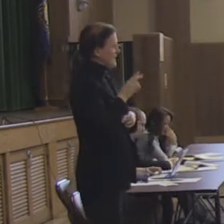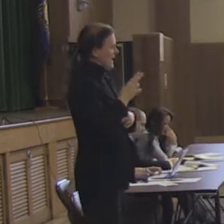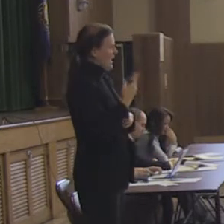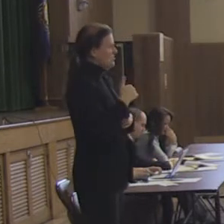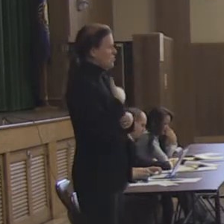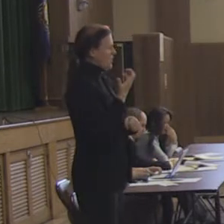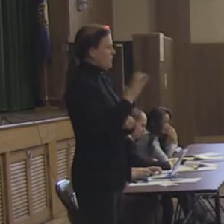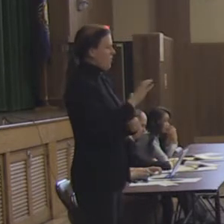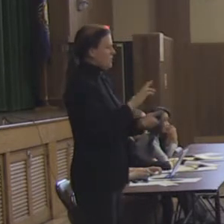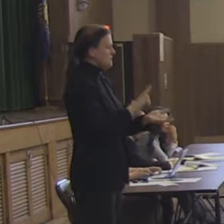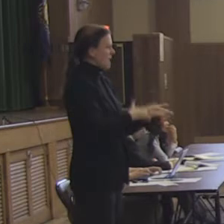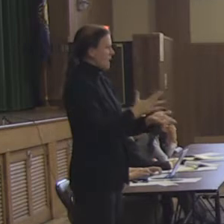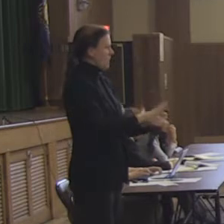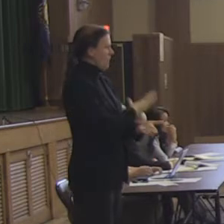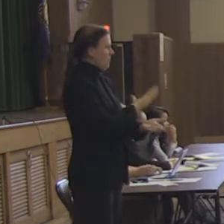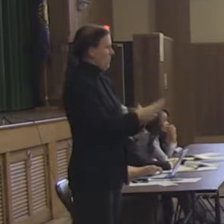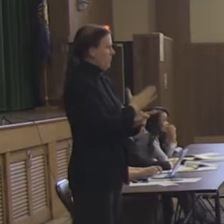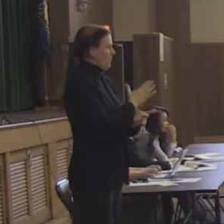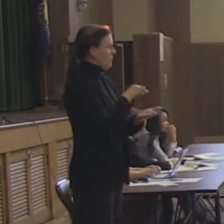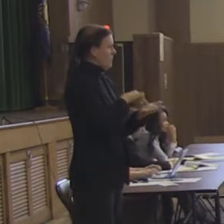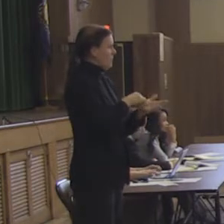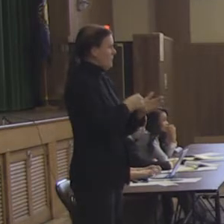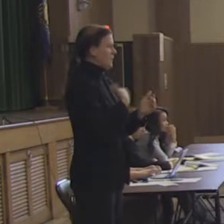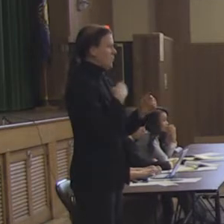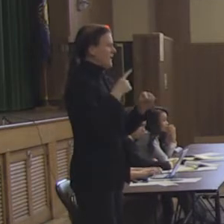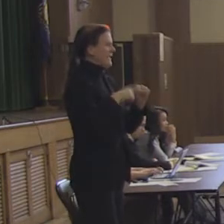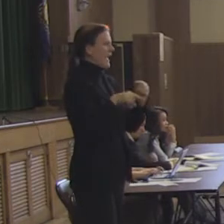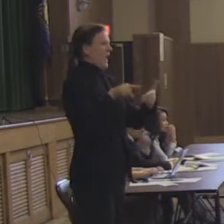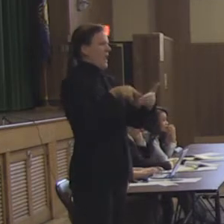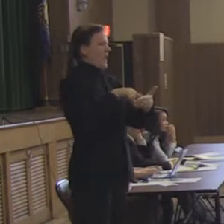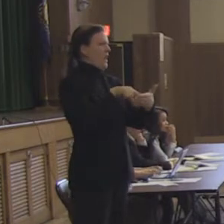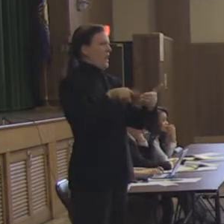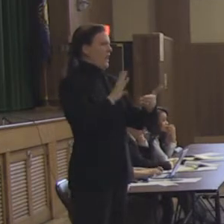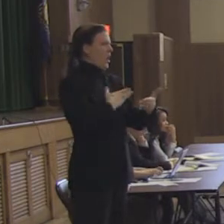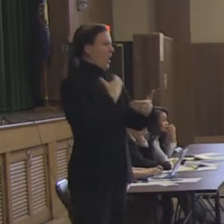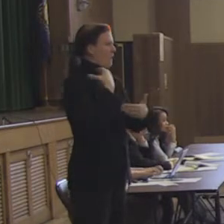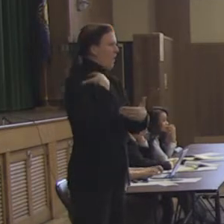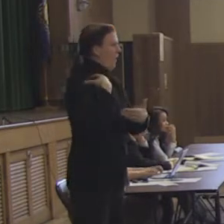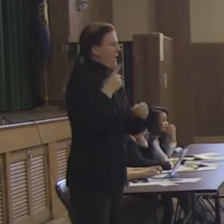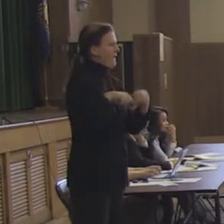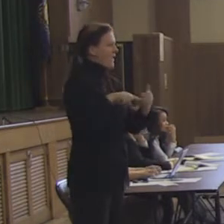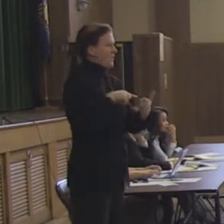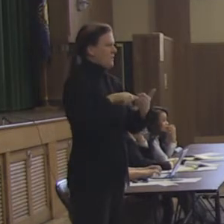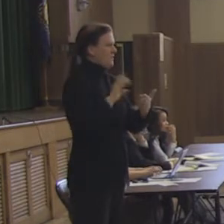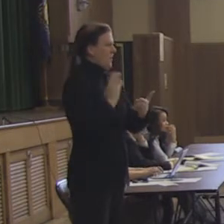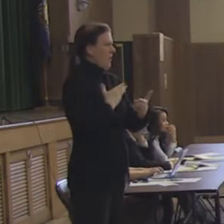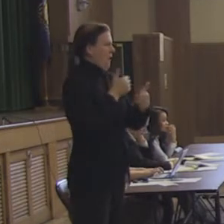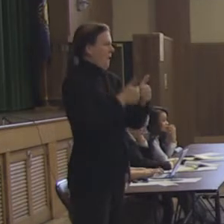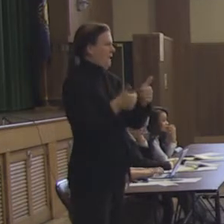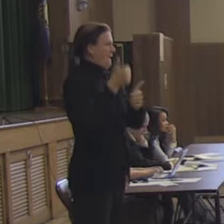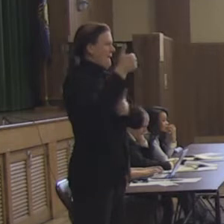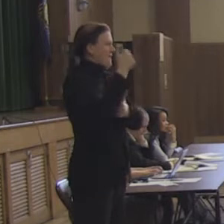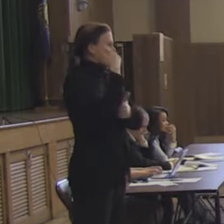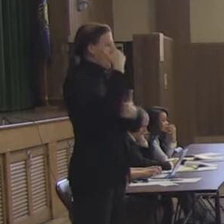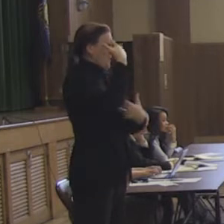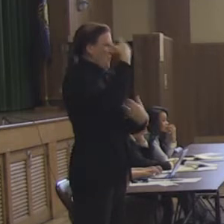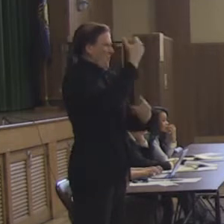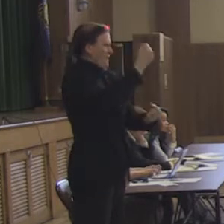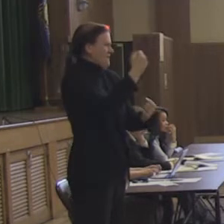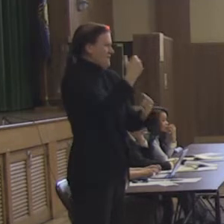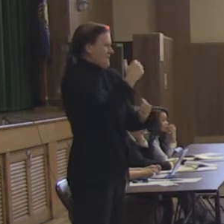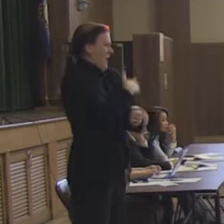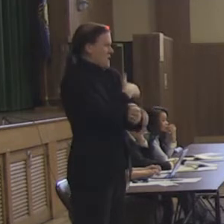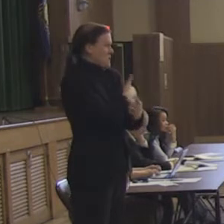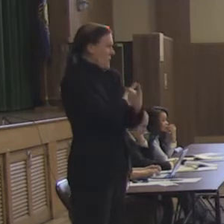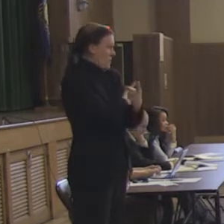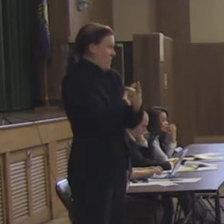sign a form that they're not allowed to say anything about the administrative practices at